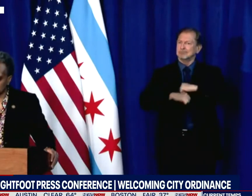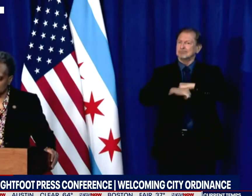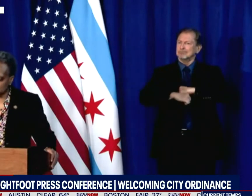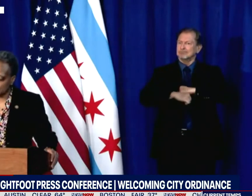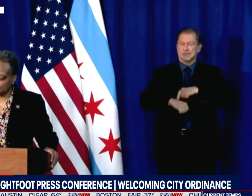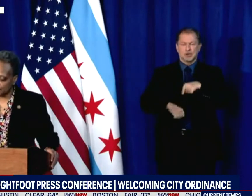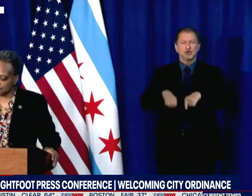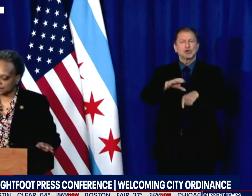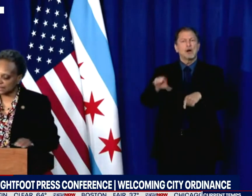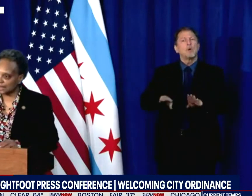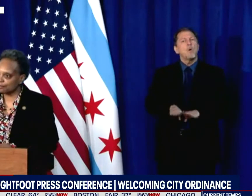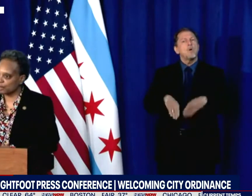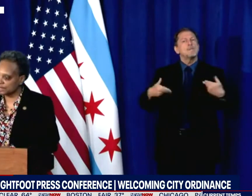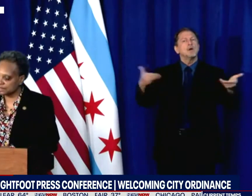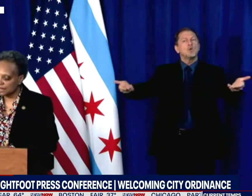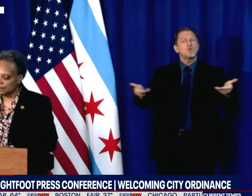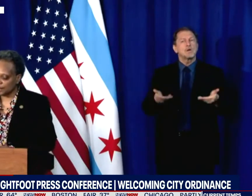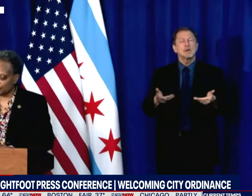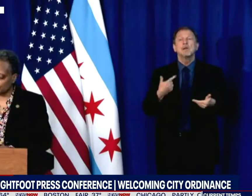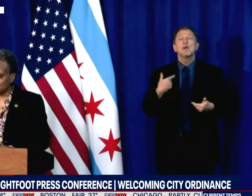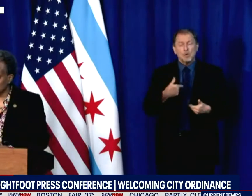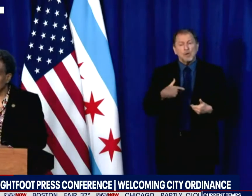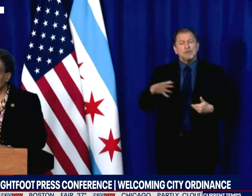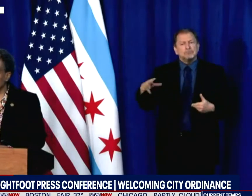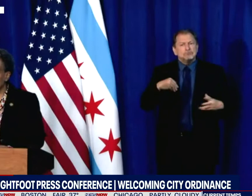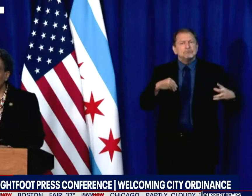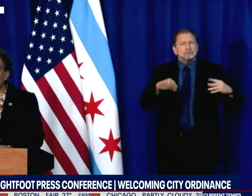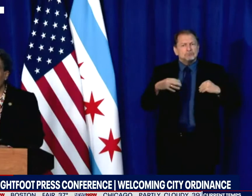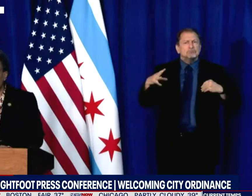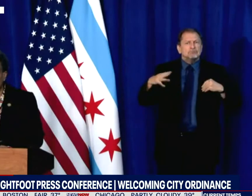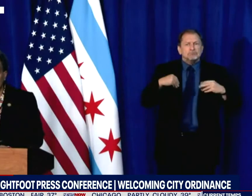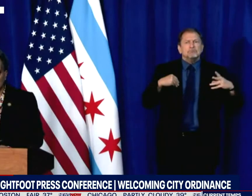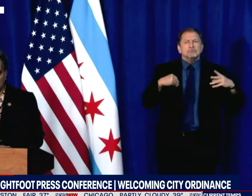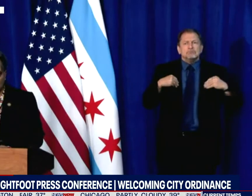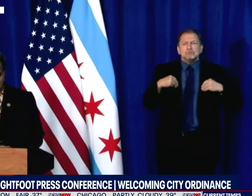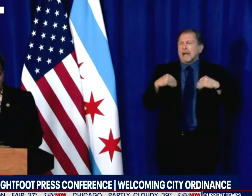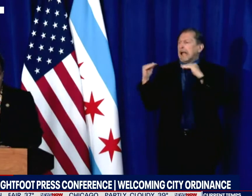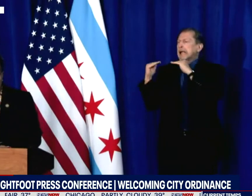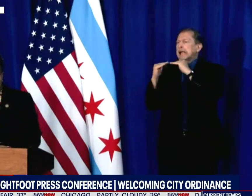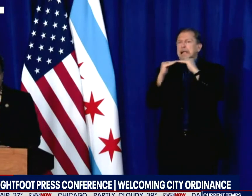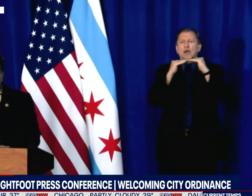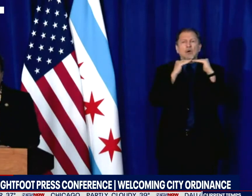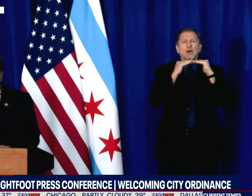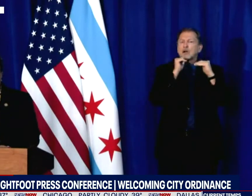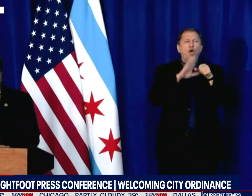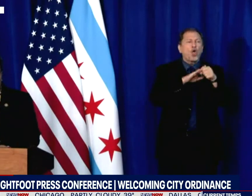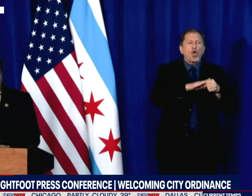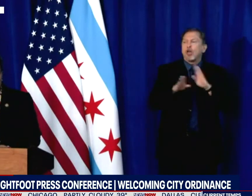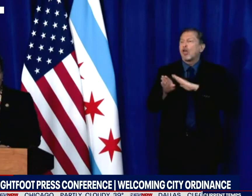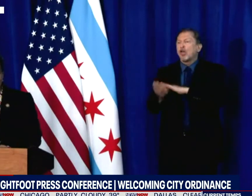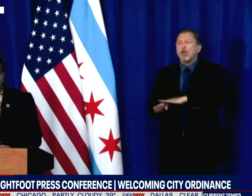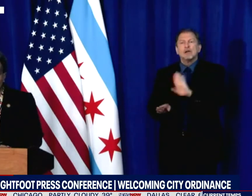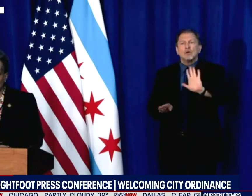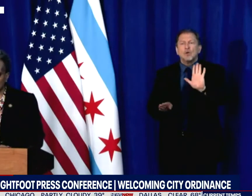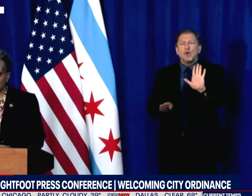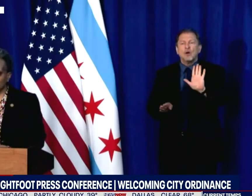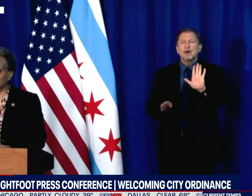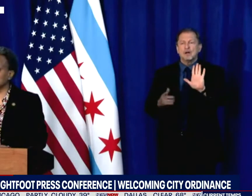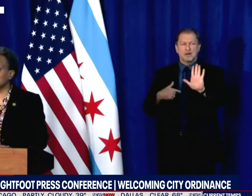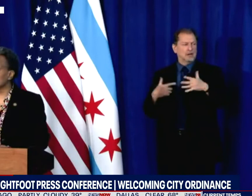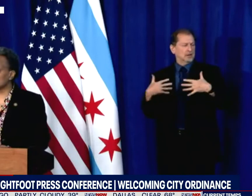welcoming city means being a city that embraces people equally with open arms. Where no one has to